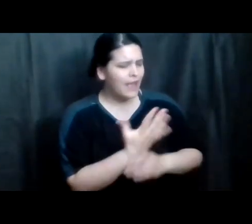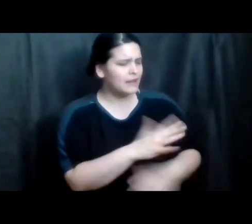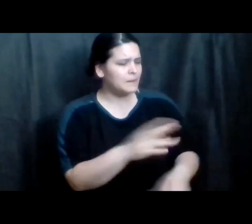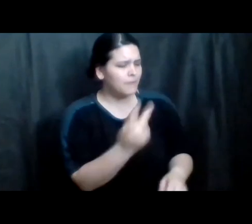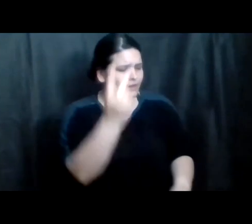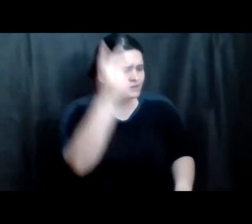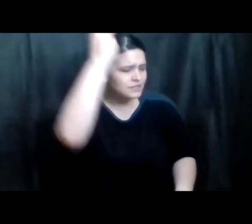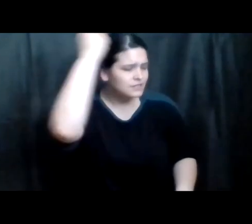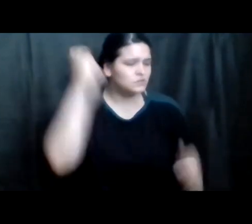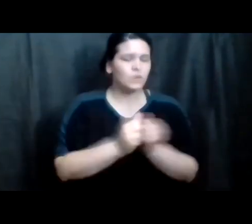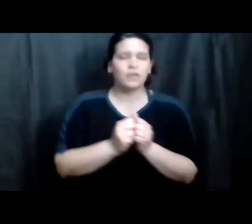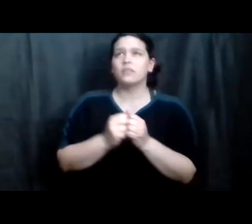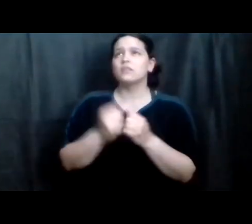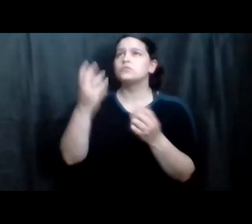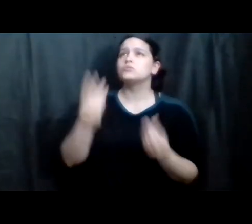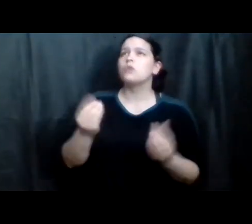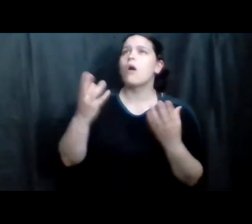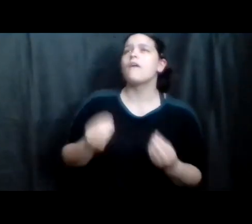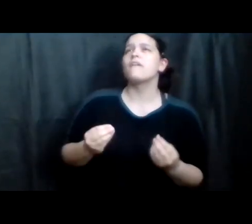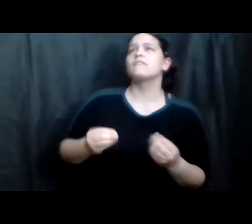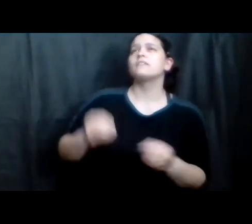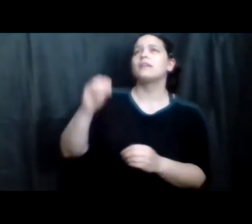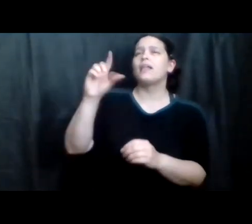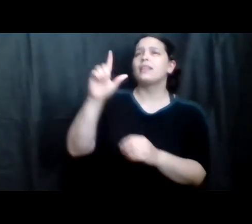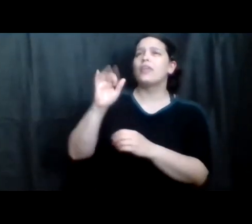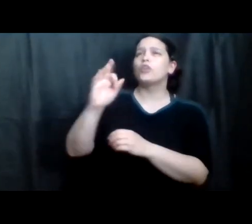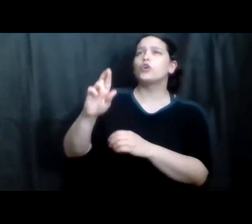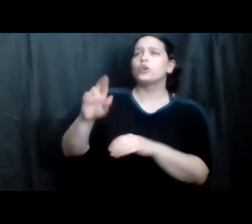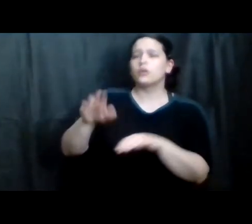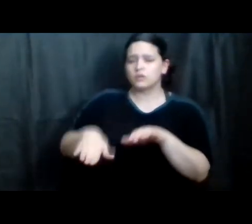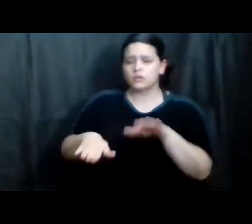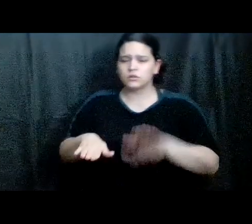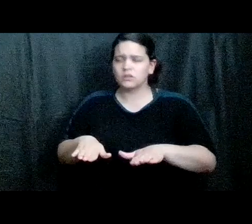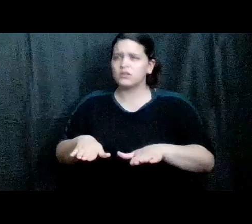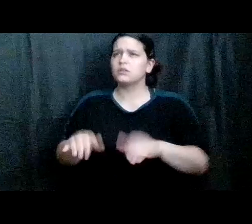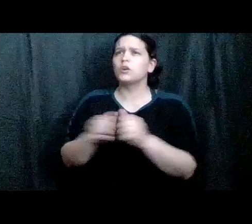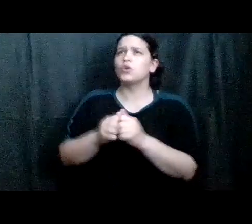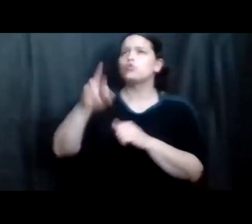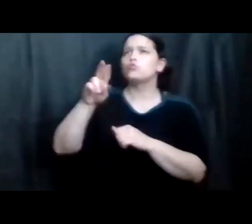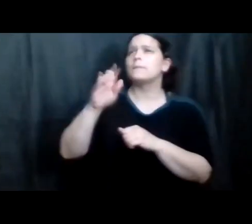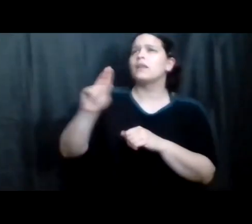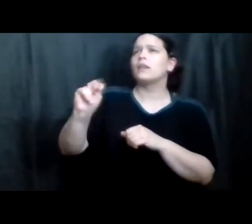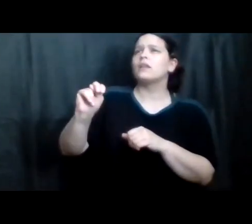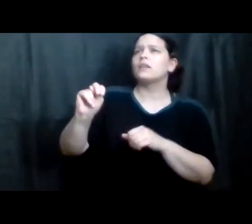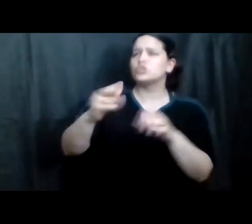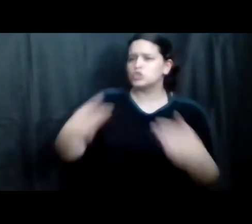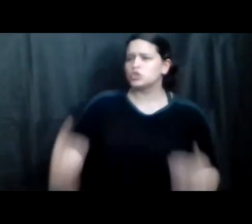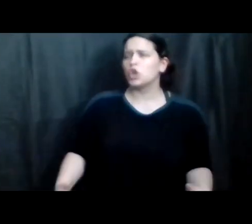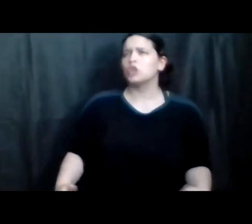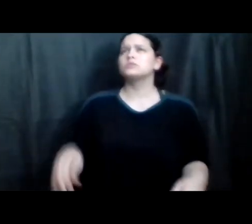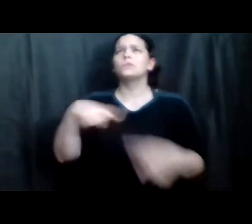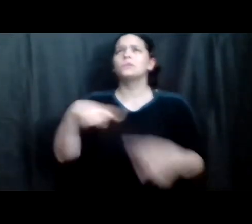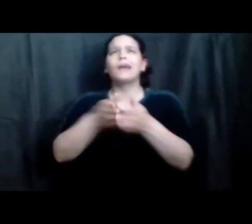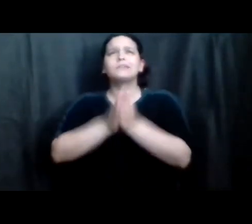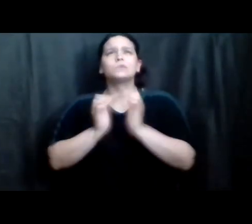barefoot connections. And they always reveal which of their family we need for medicine when asked with respect, offerings,